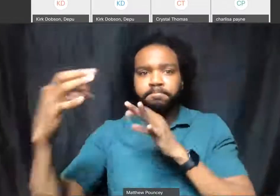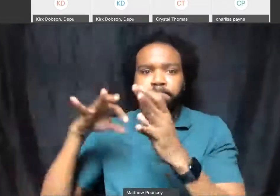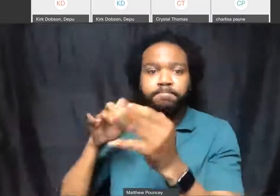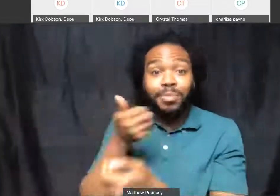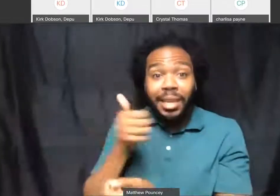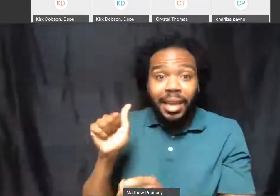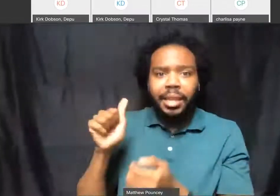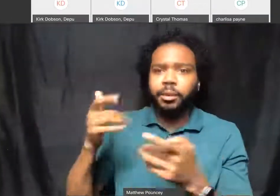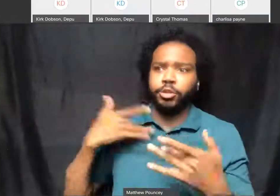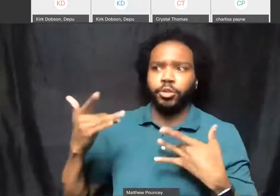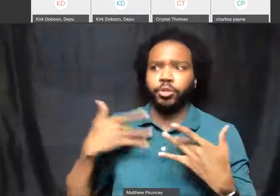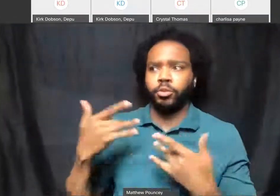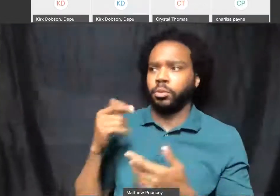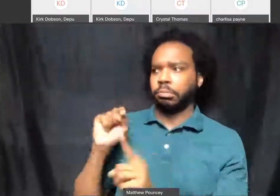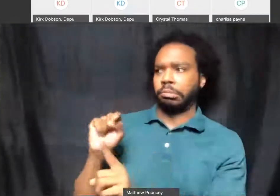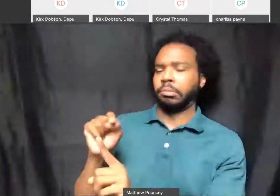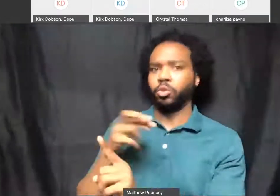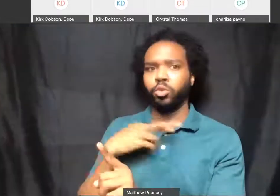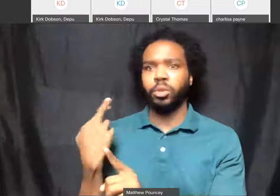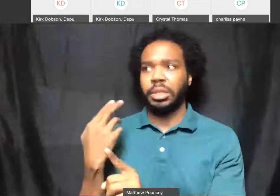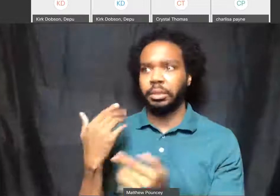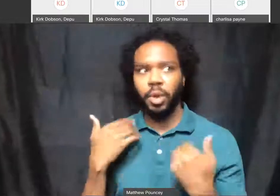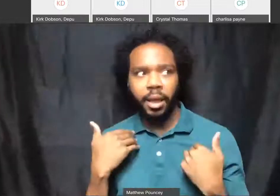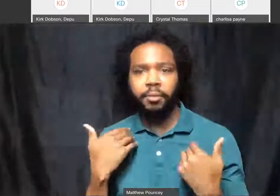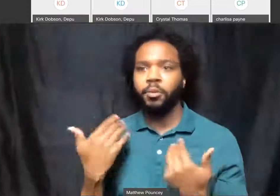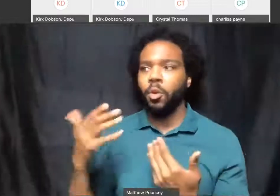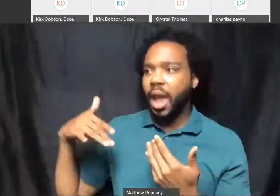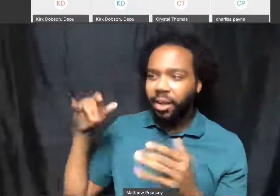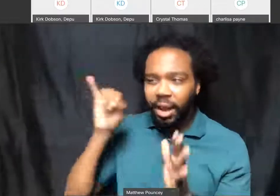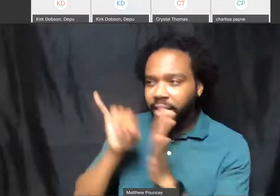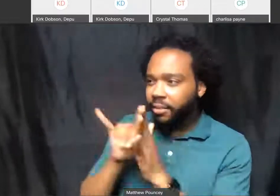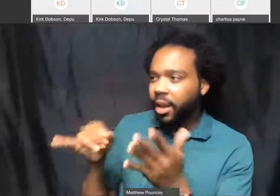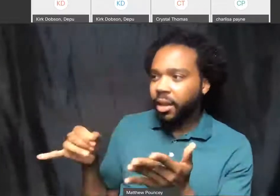risks that people have or have not identified.